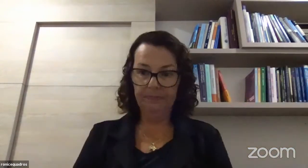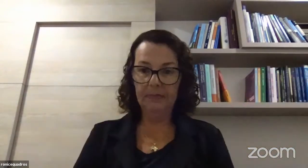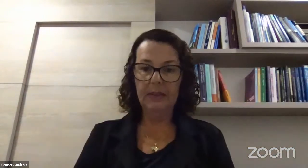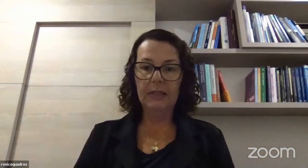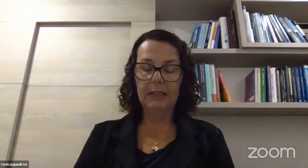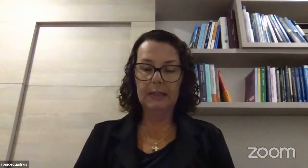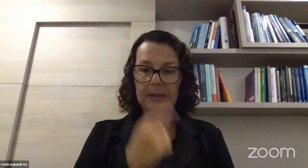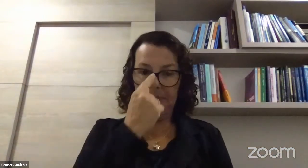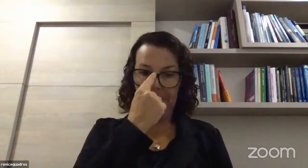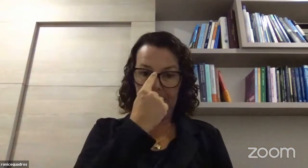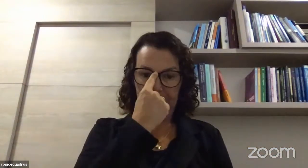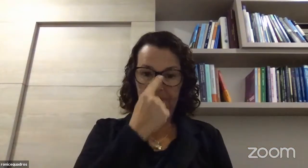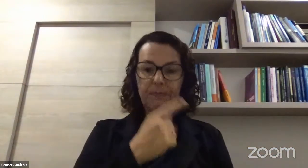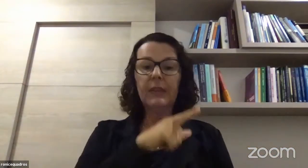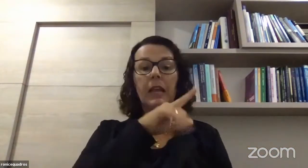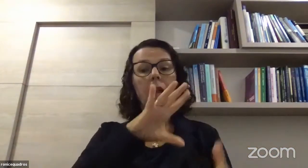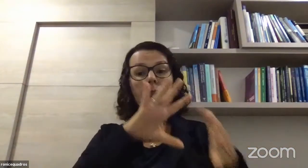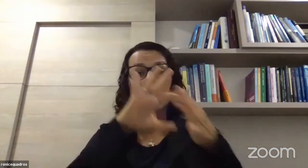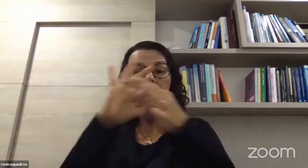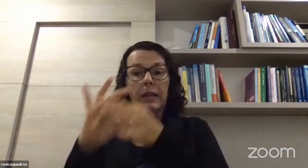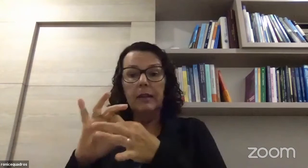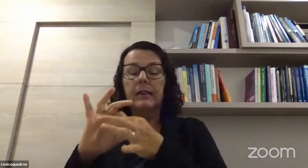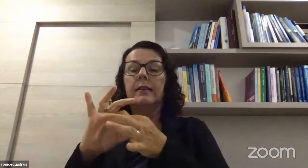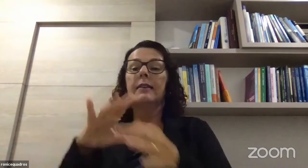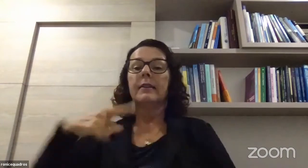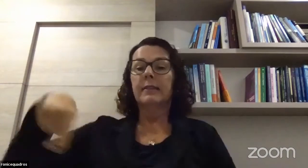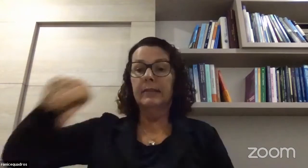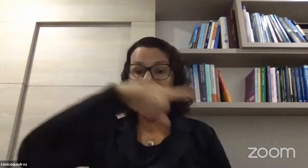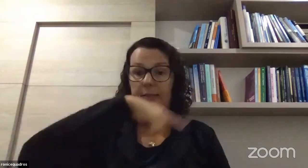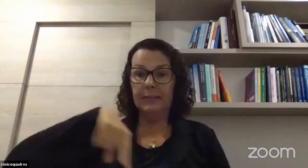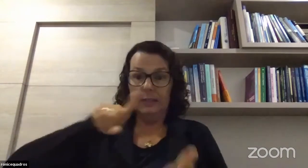Deaf empowerment is the next topic.